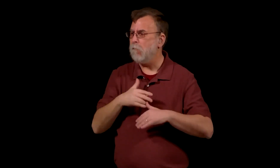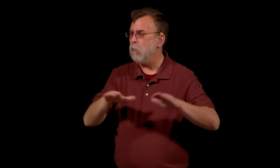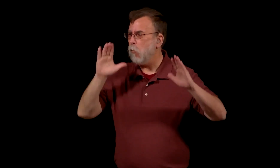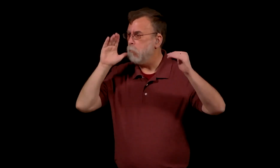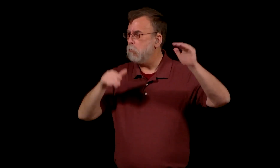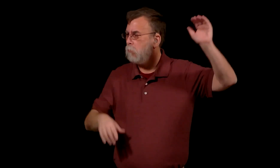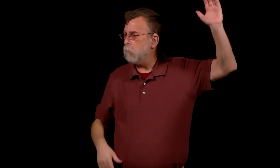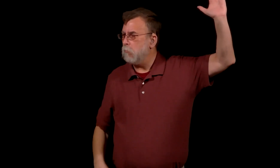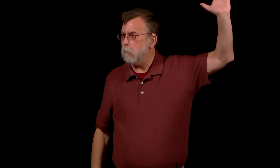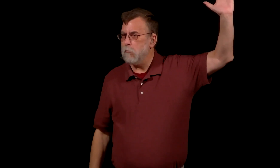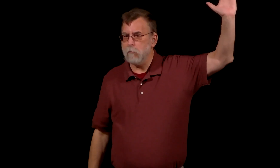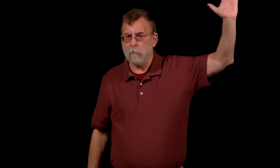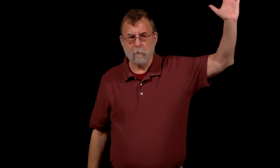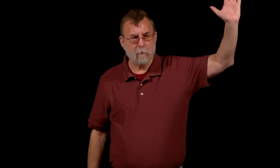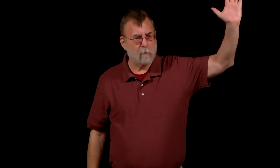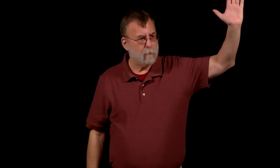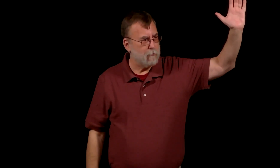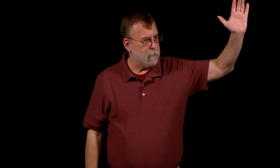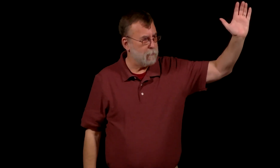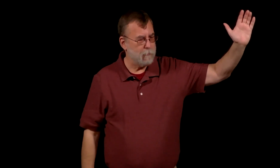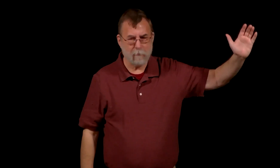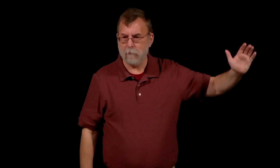Who's awkward? Who's not sure?